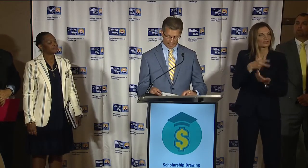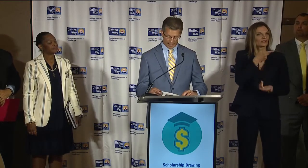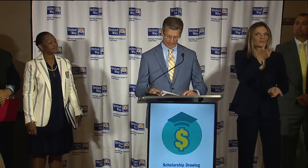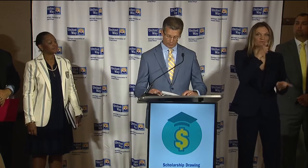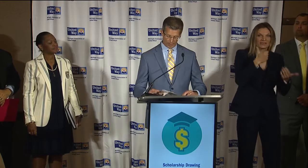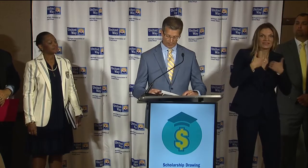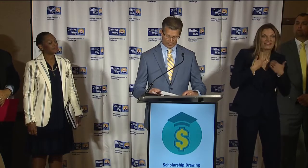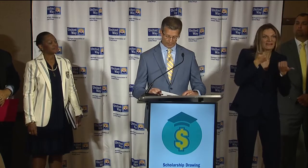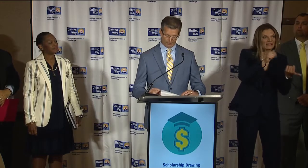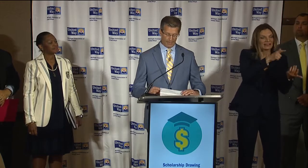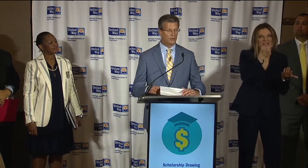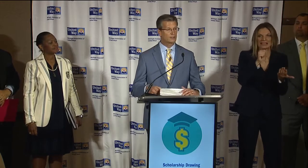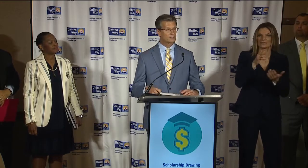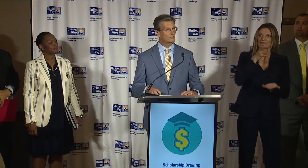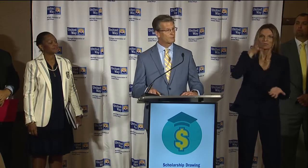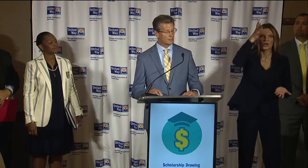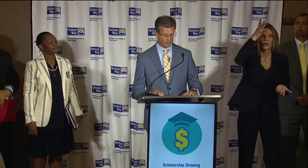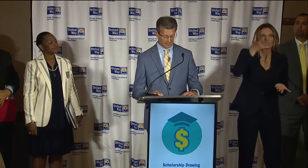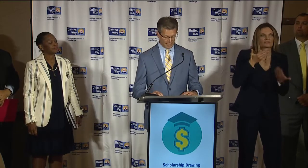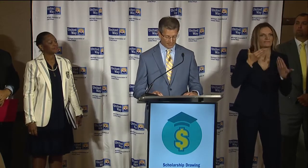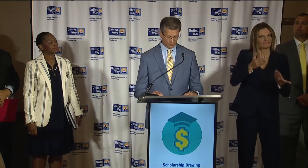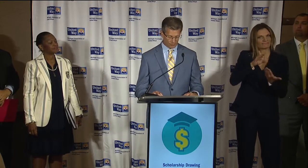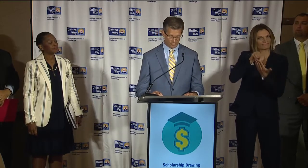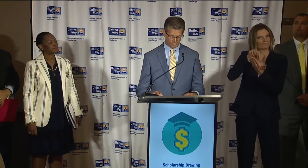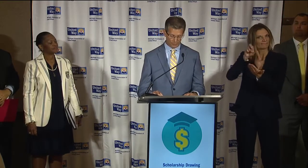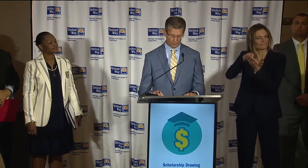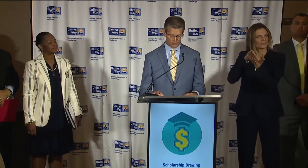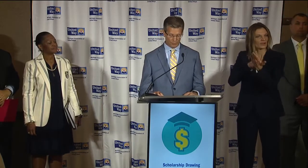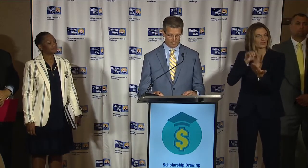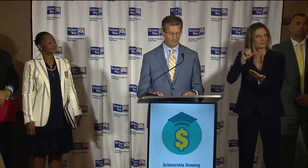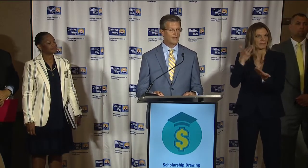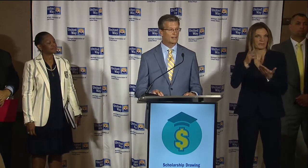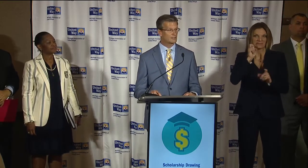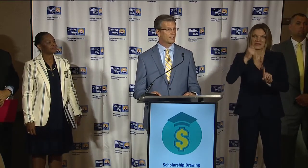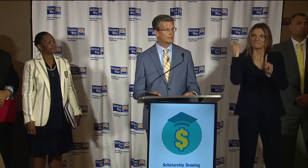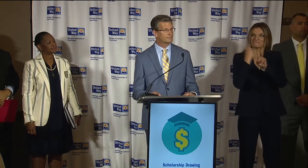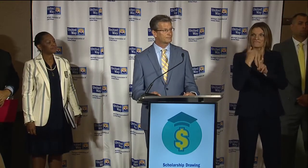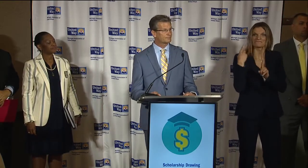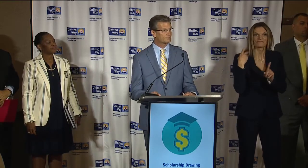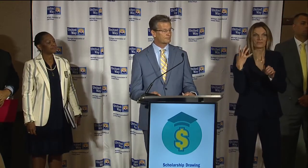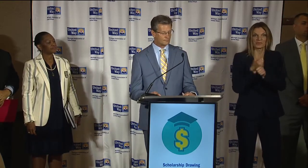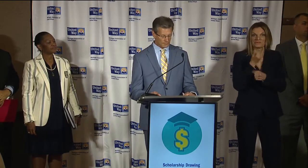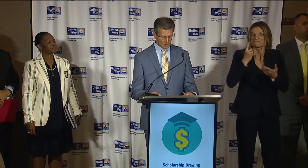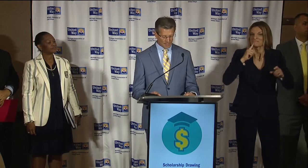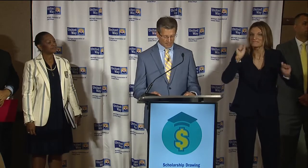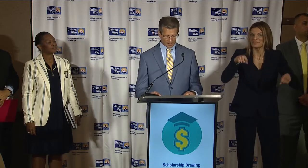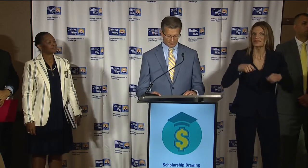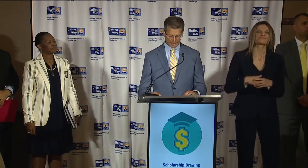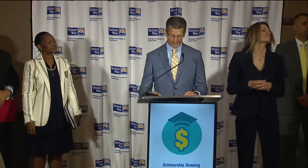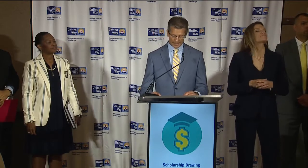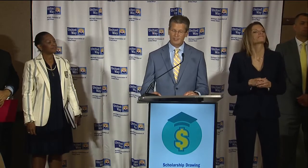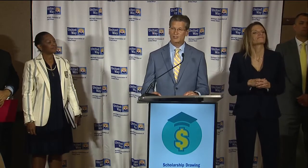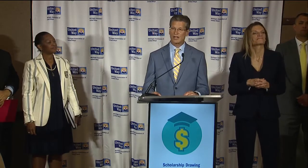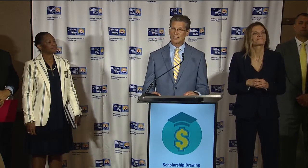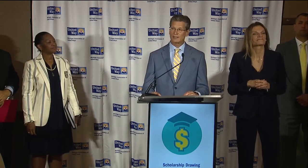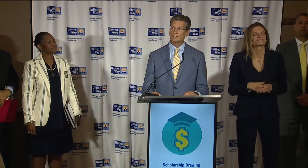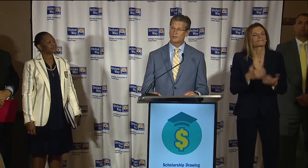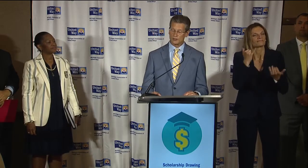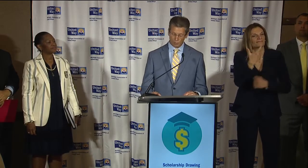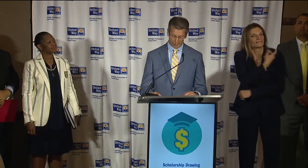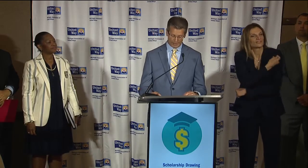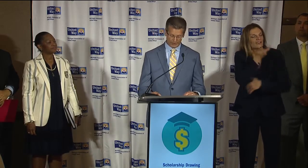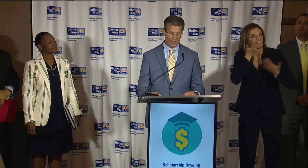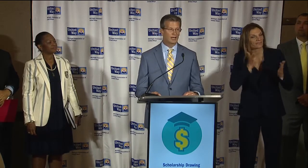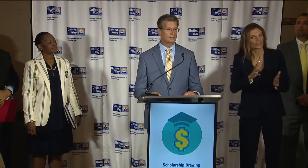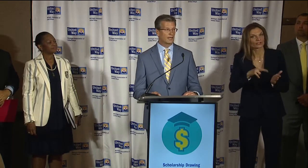adults, as well as parents of middle and high school students who have been vaccinated. By getting a shot,